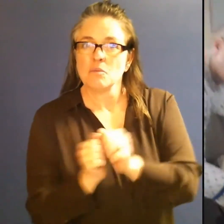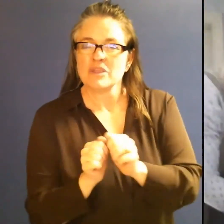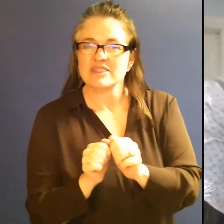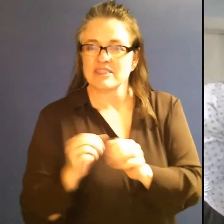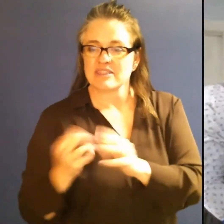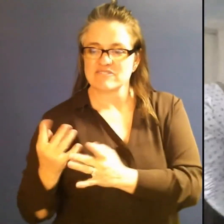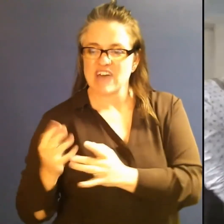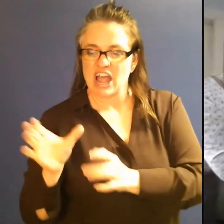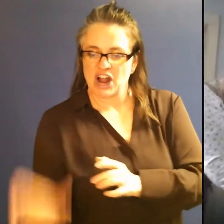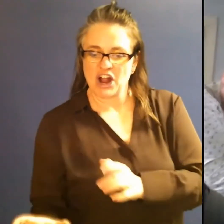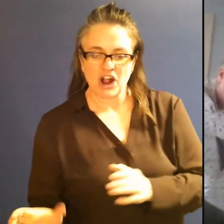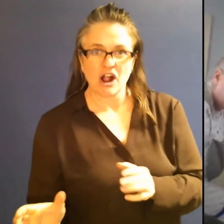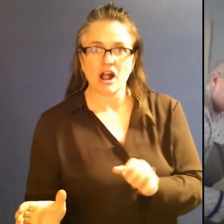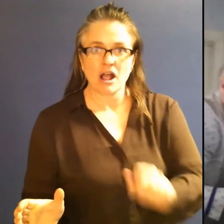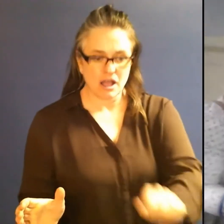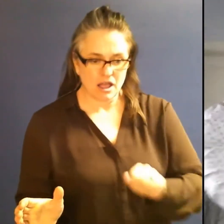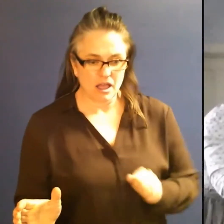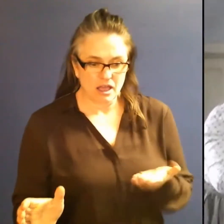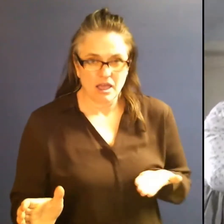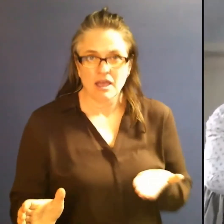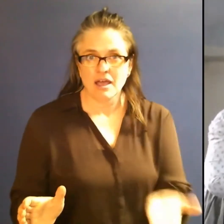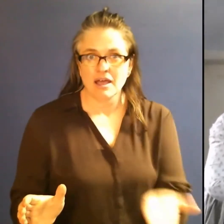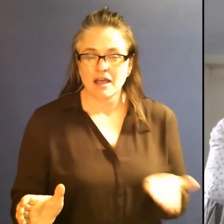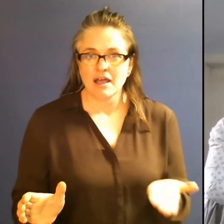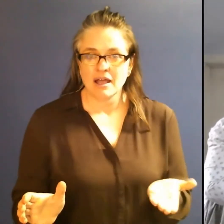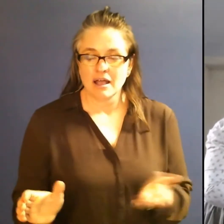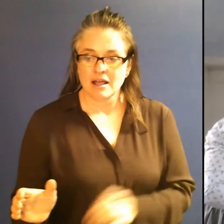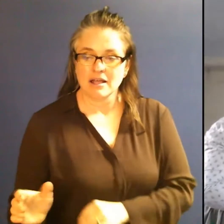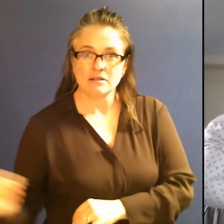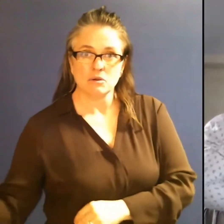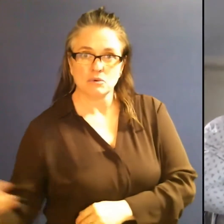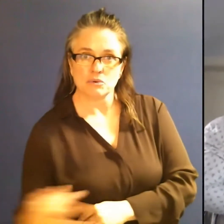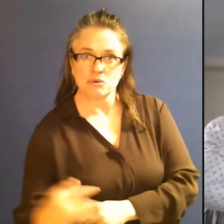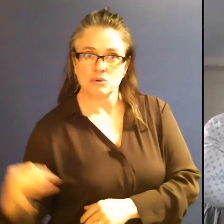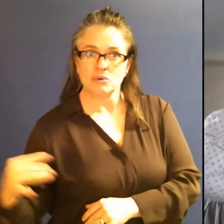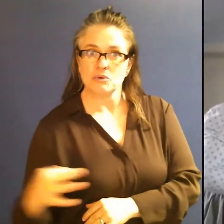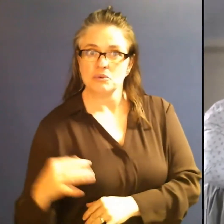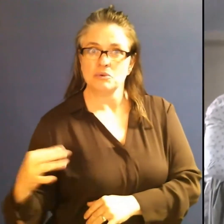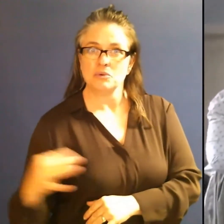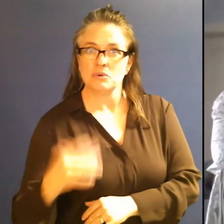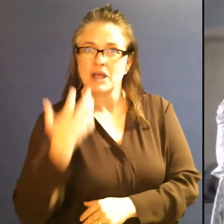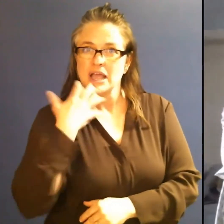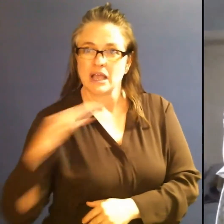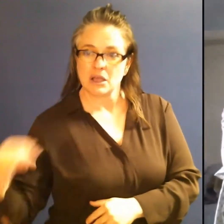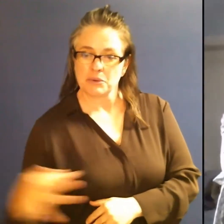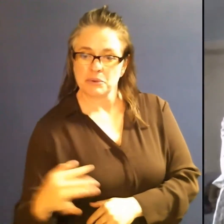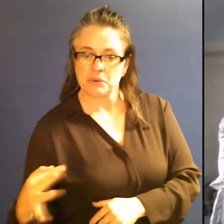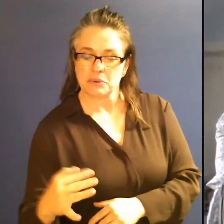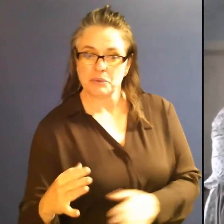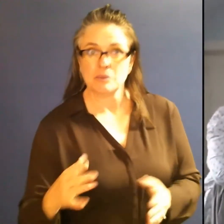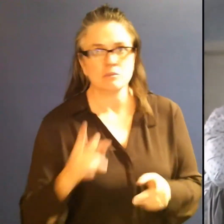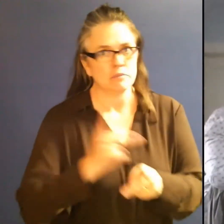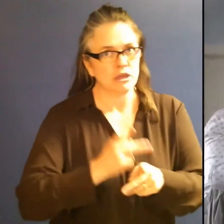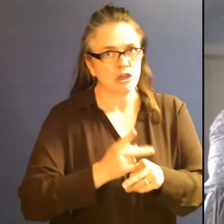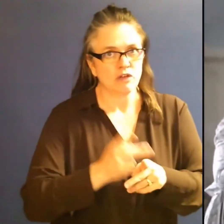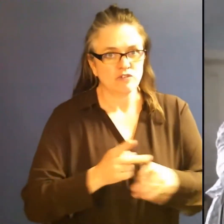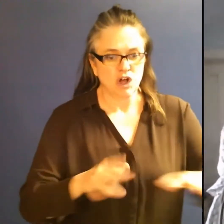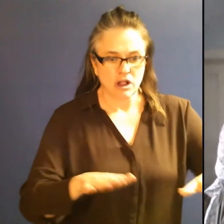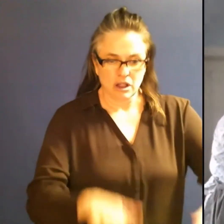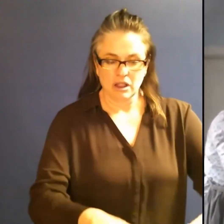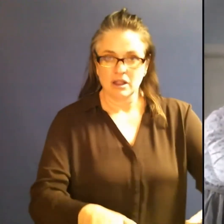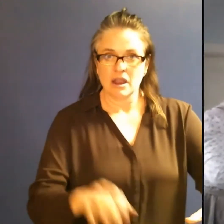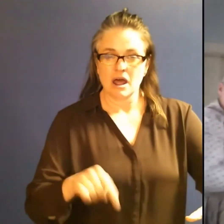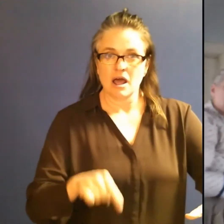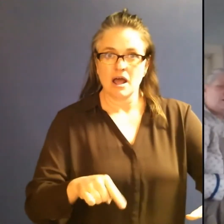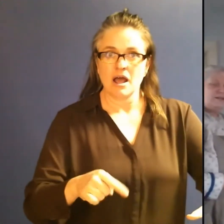heat from our oven comes from the side, not from the bottom like today's ovens. So we have to watch carefully and turn our